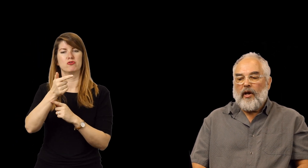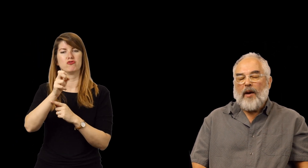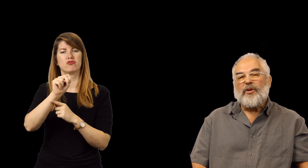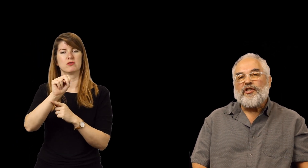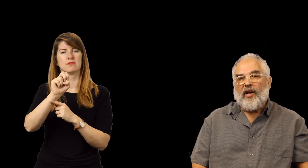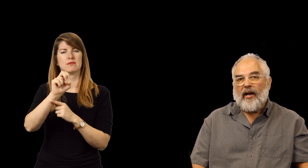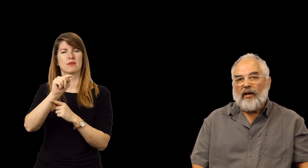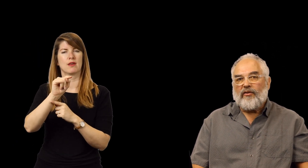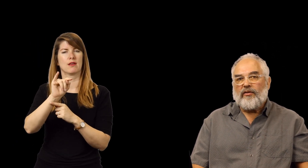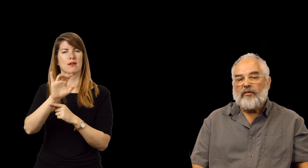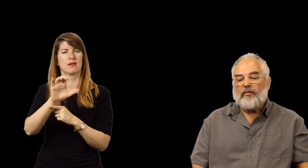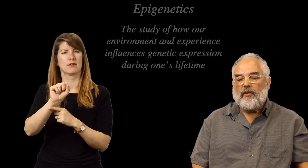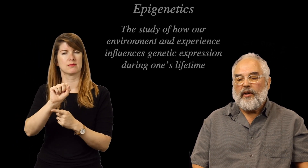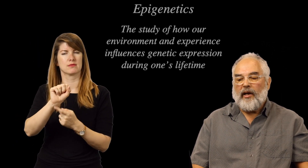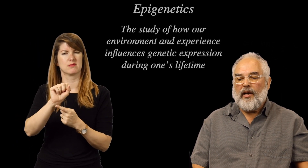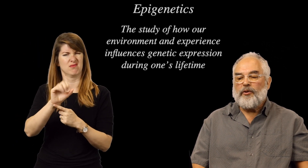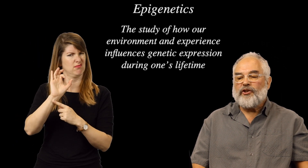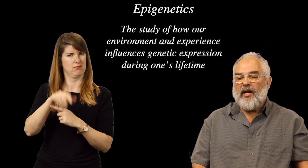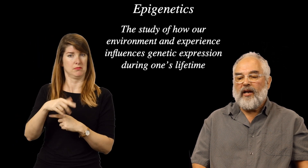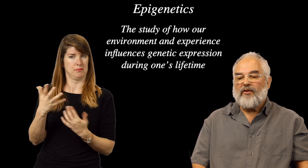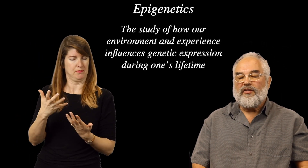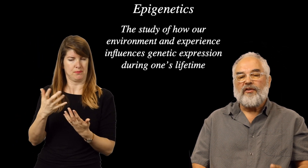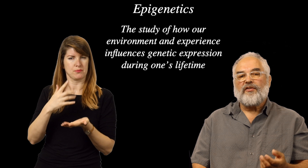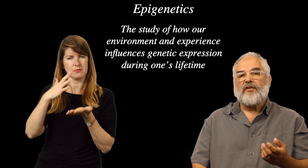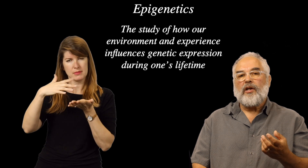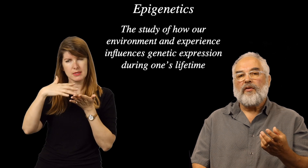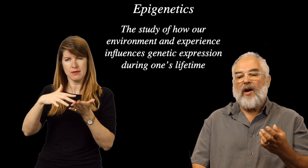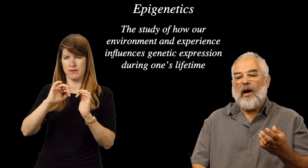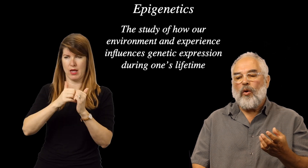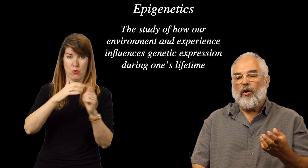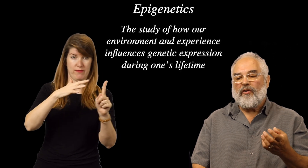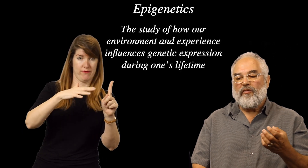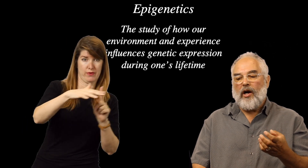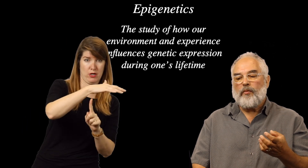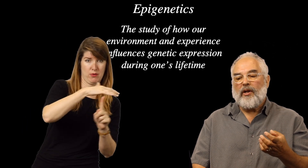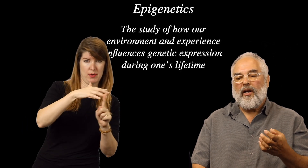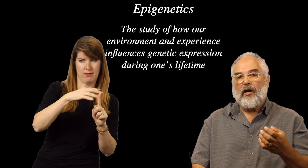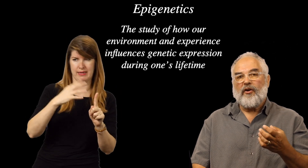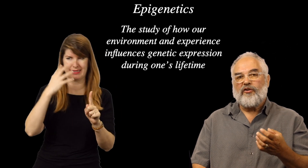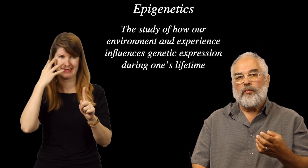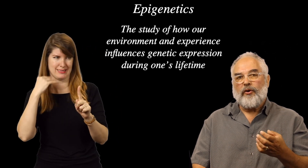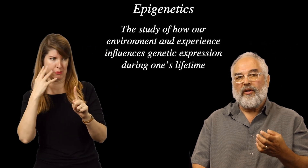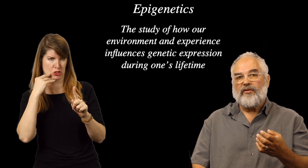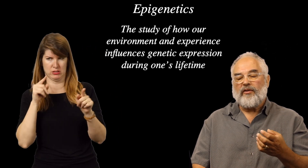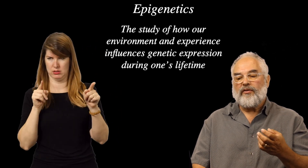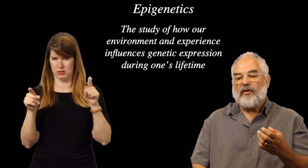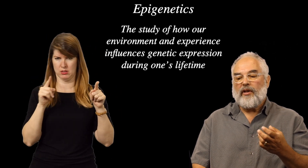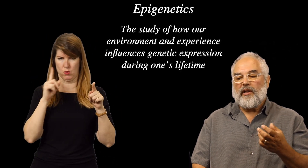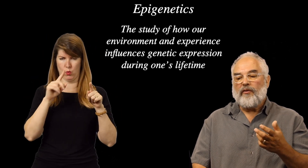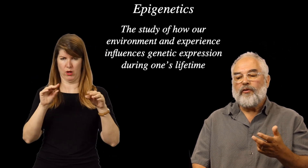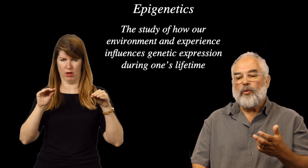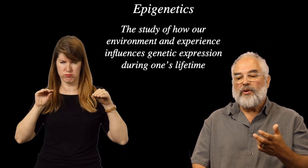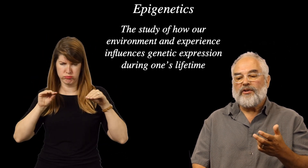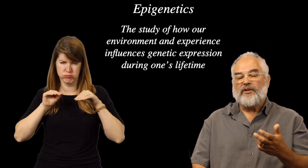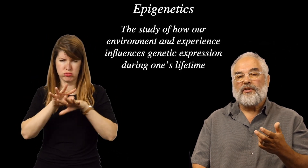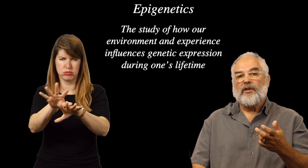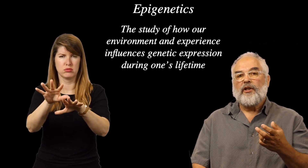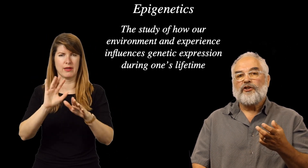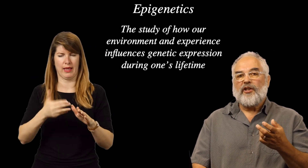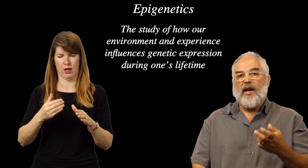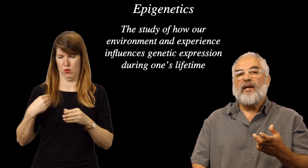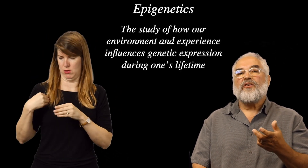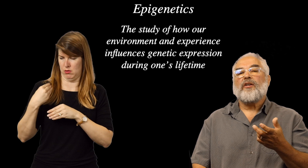is epigenetics. And epigenetics is the study of how our environment and our experiences